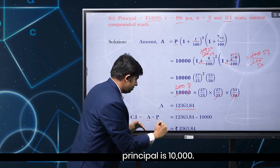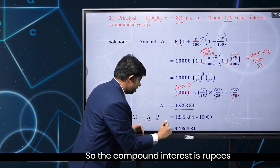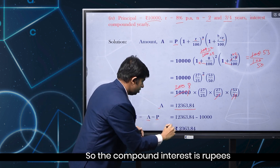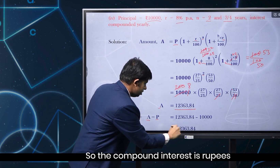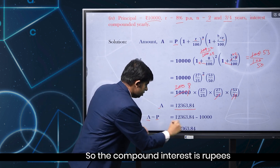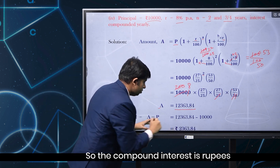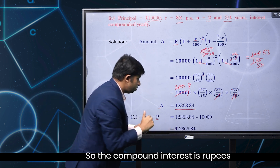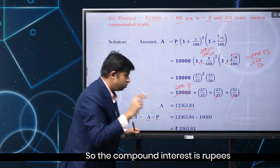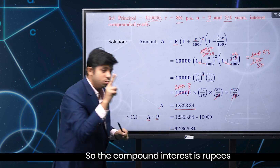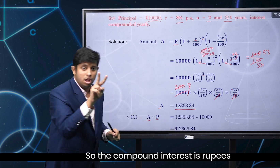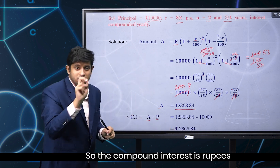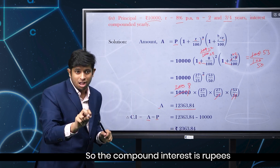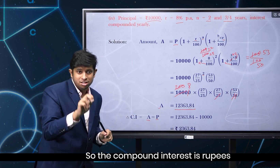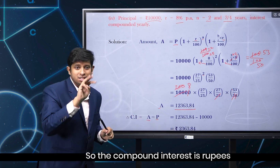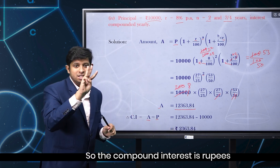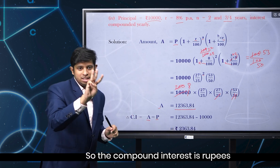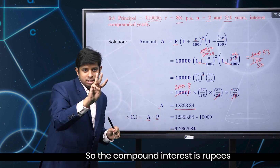So the compound interest is rupees